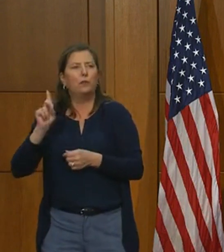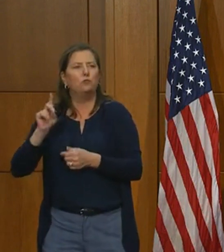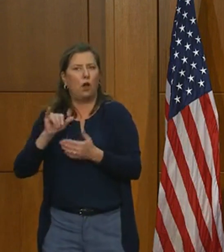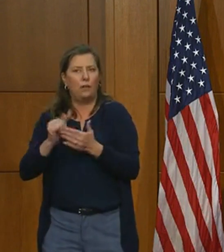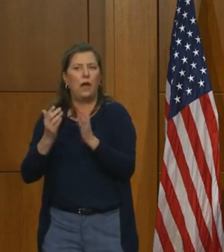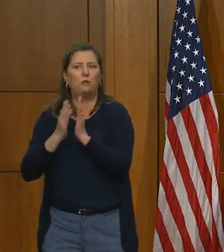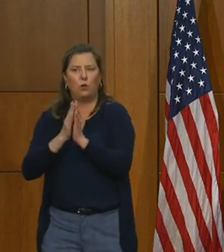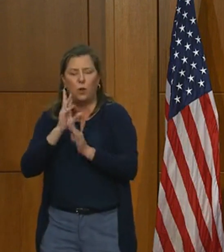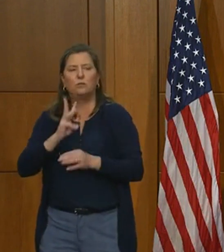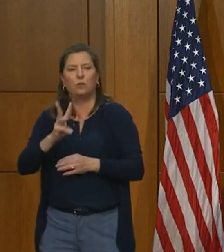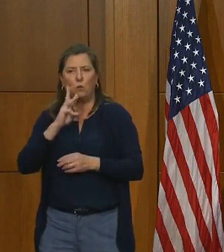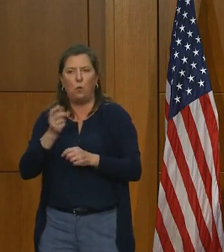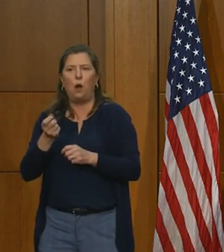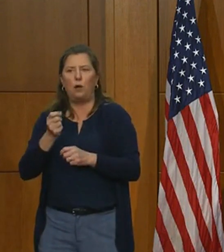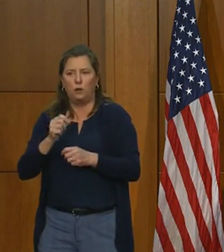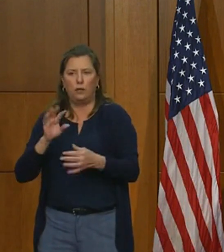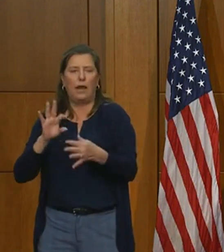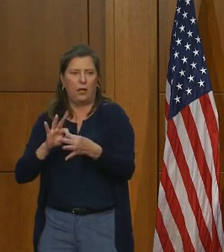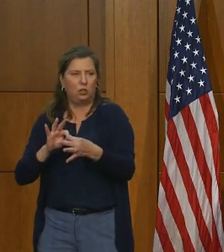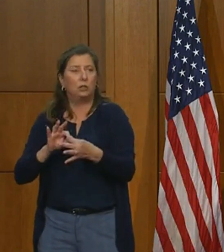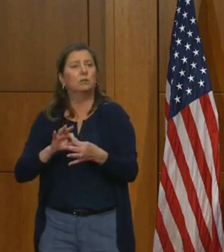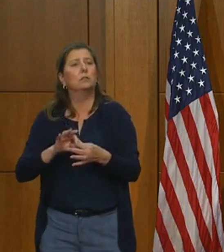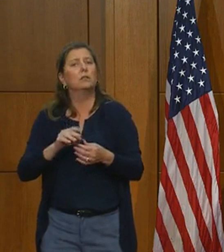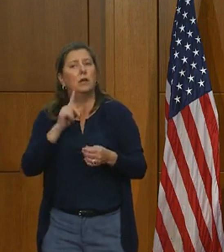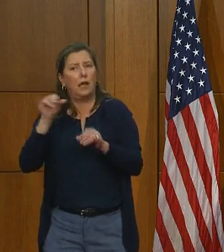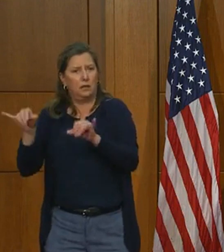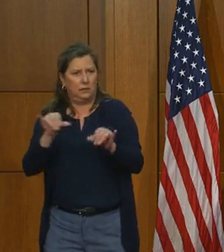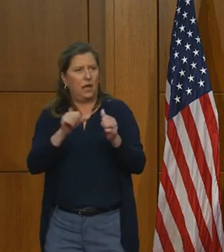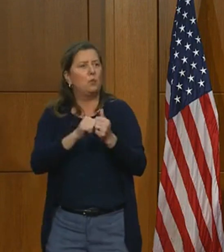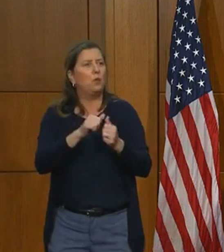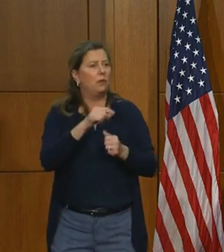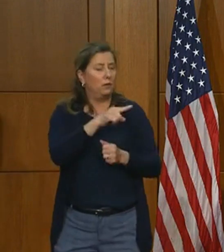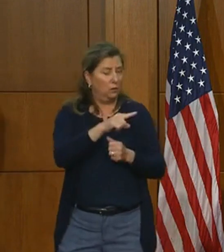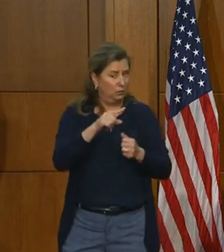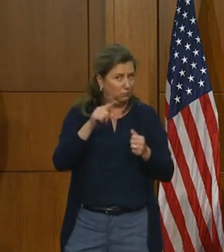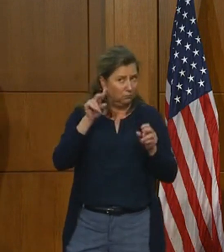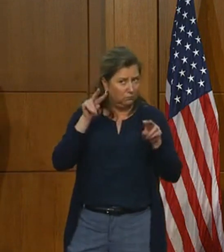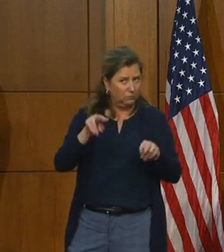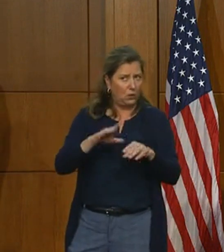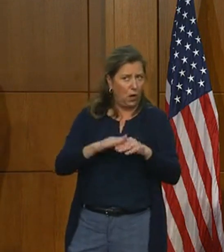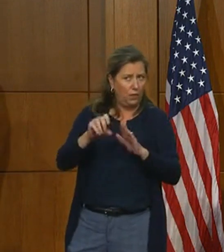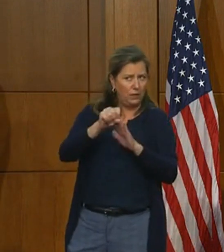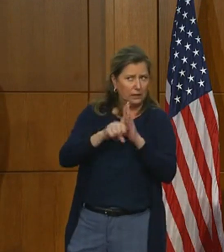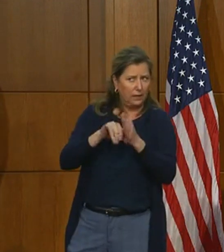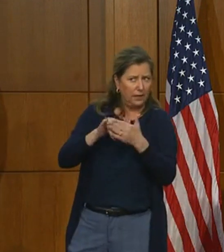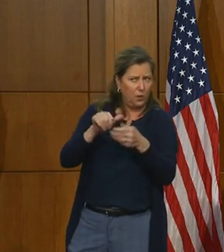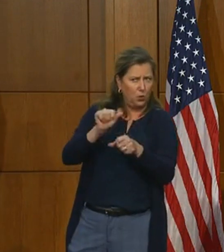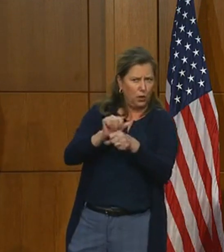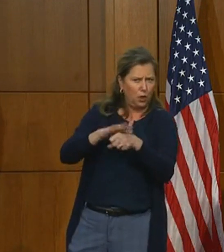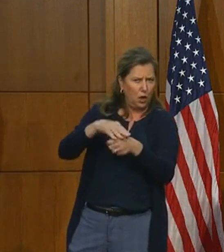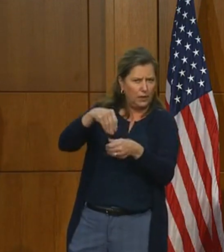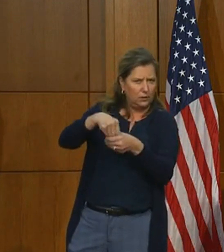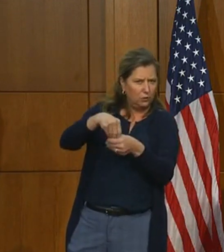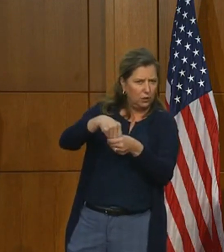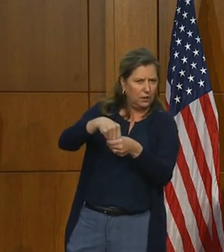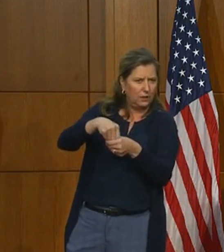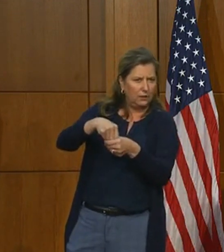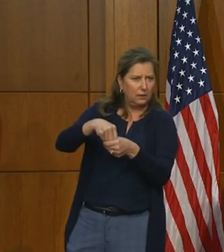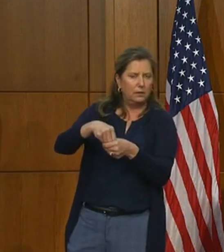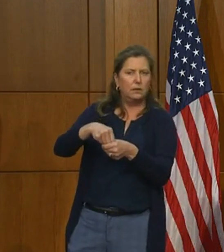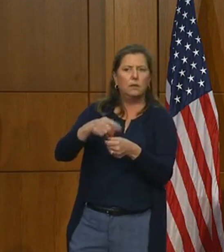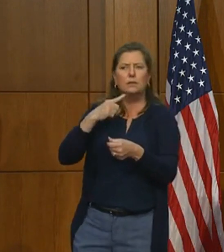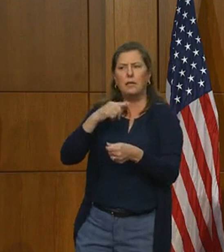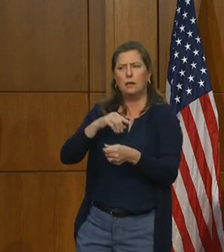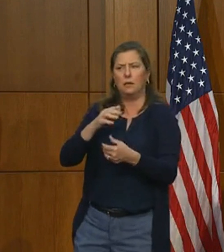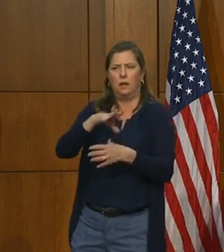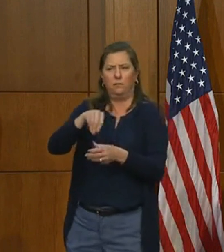earlier this week? And Governor, the city maintains it's being singled out by the state over something that they were working on internally. They claim the whole involvement by